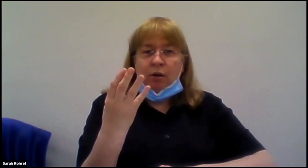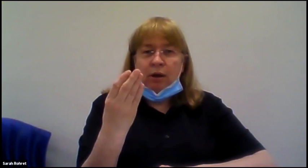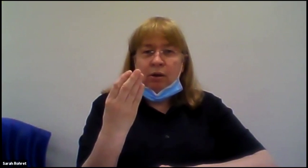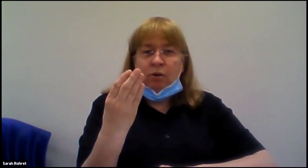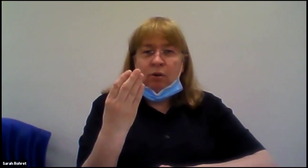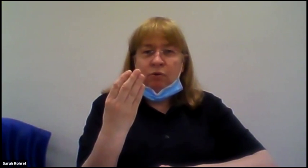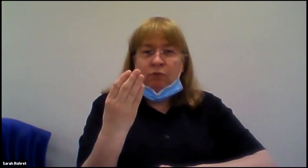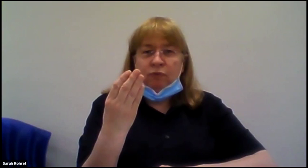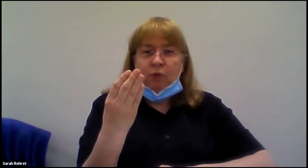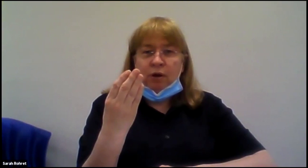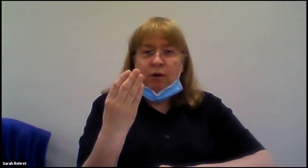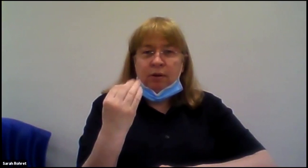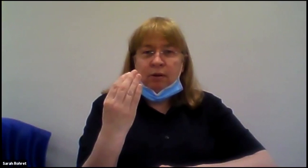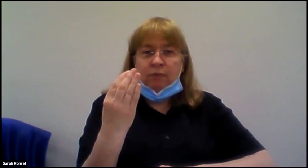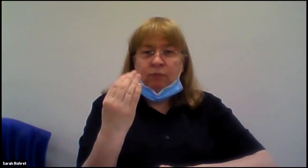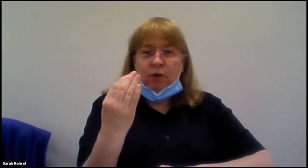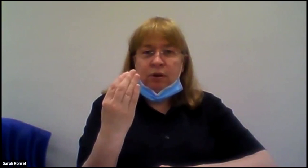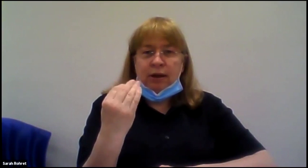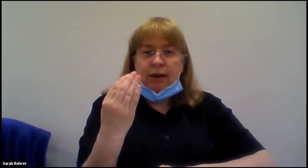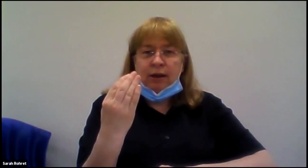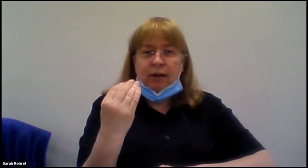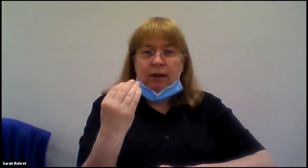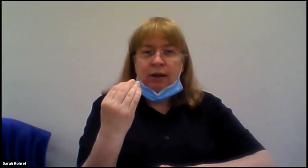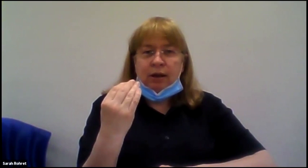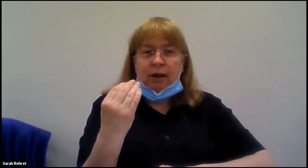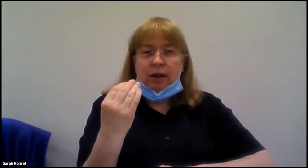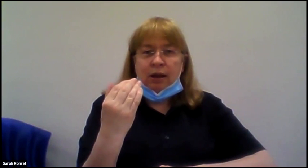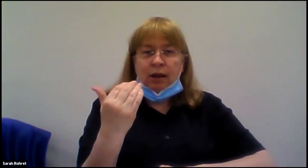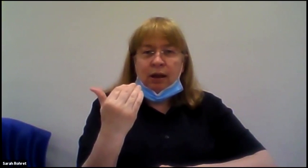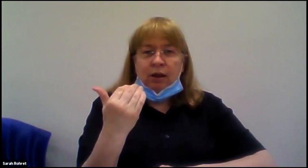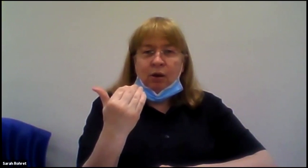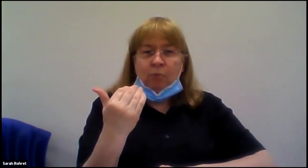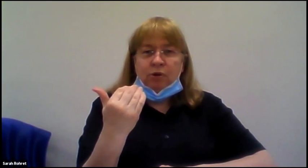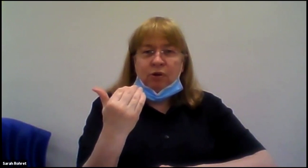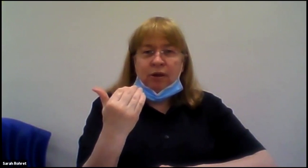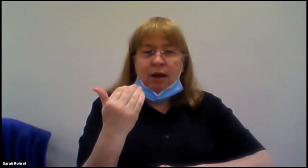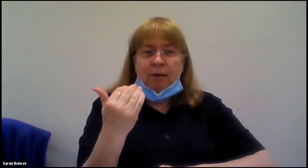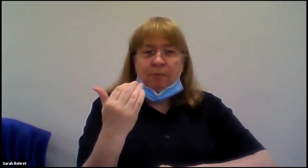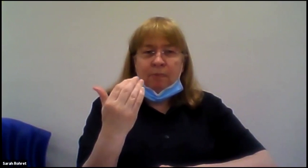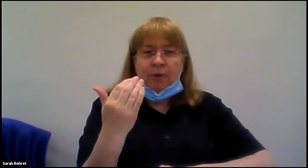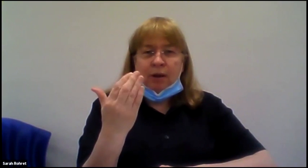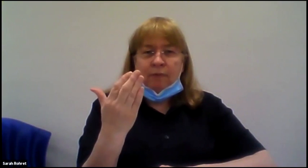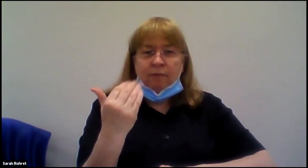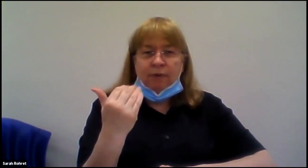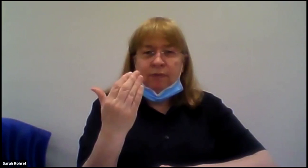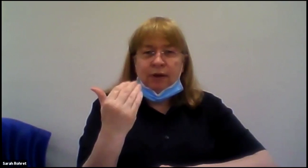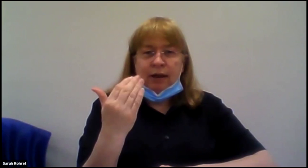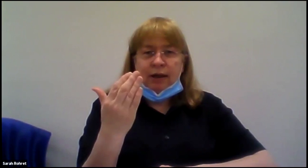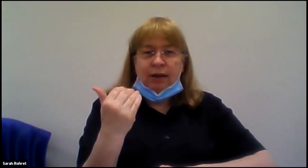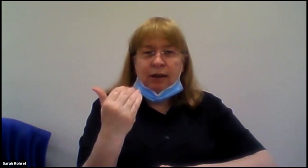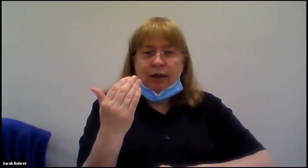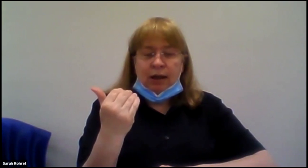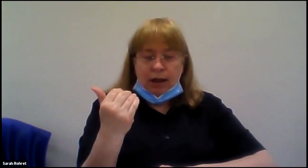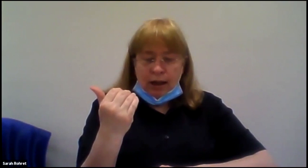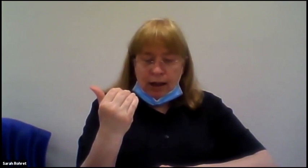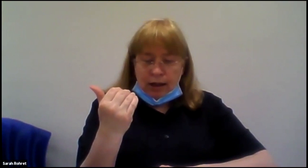then you close your 4, 14, you open your thumb, 15. Now